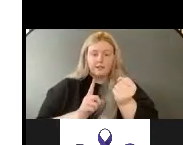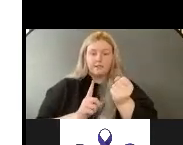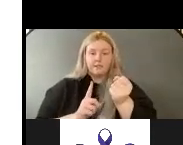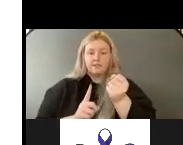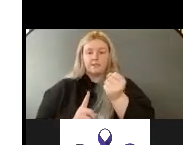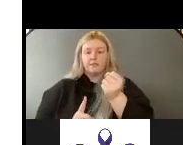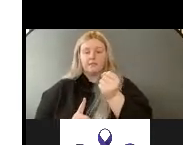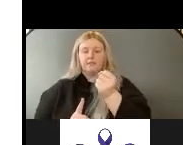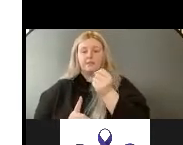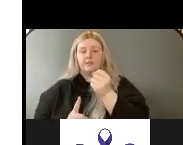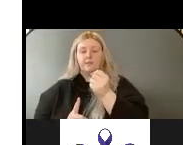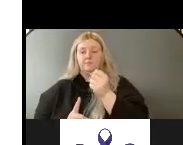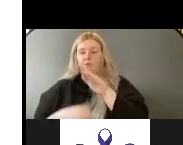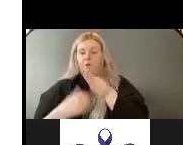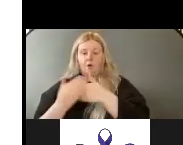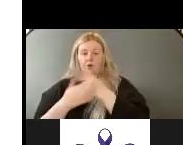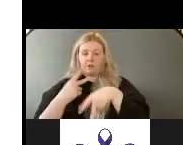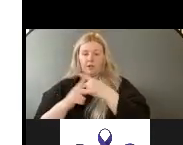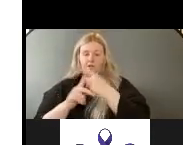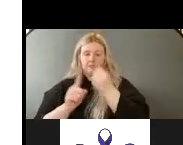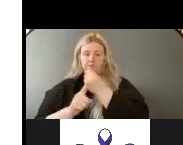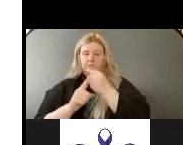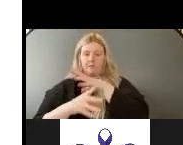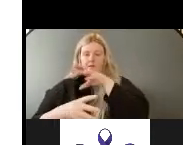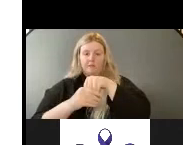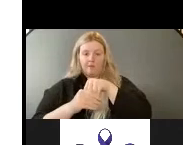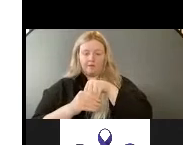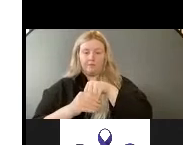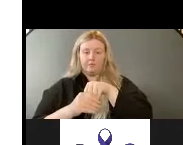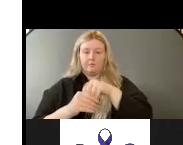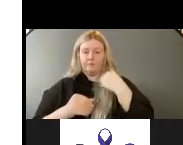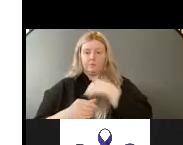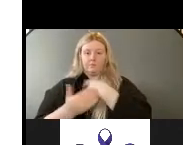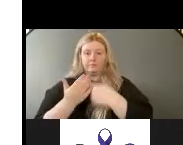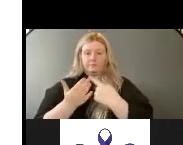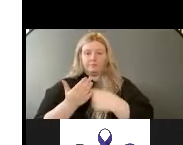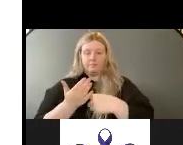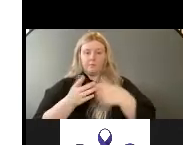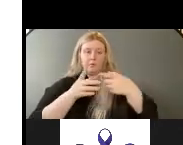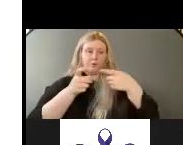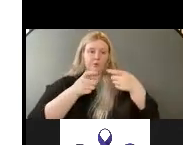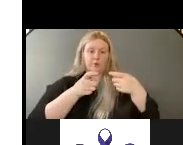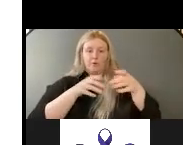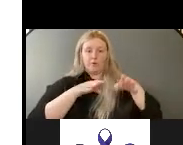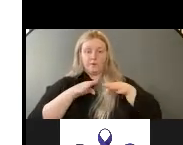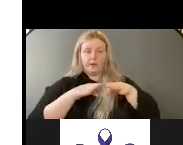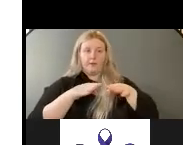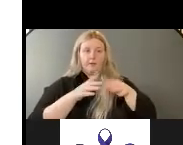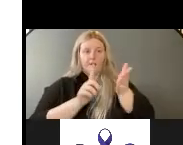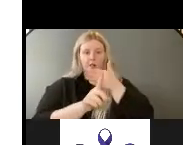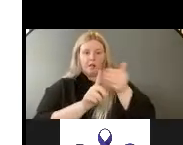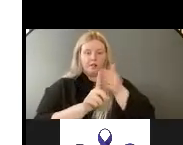is also part of the continuum of violence that we talk about. Coercive, controlling behavior is a big part of that